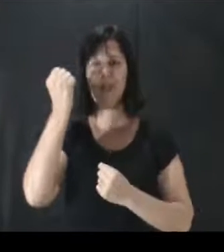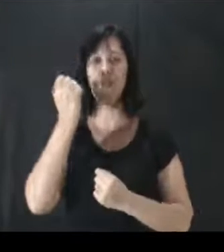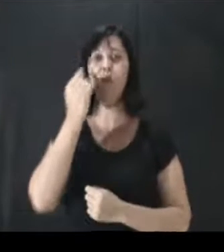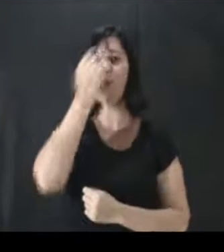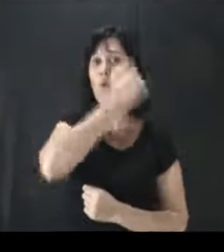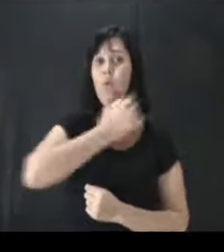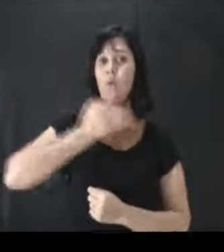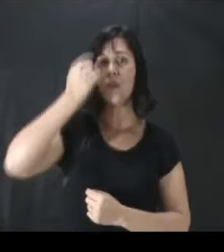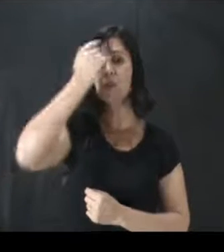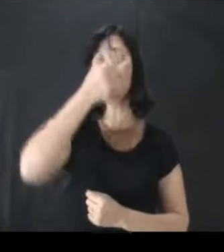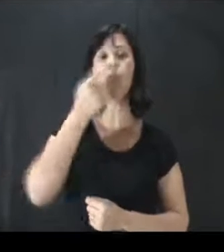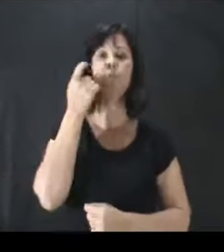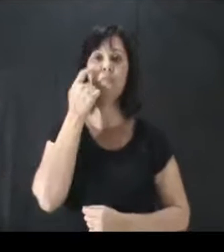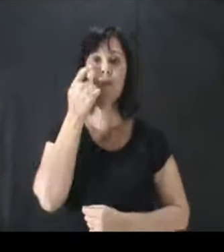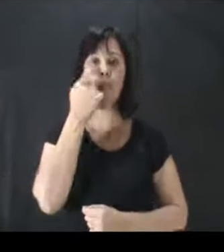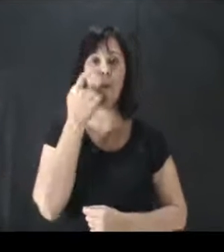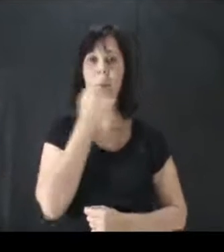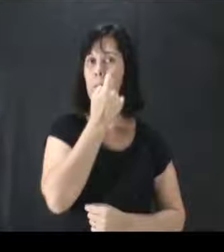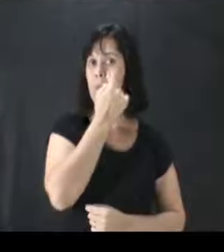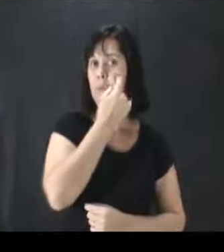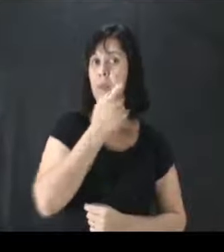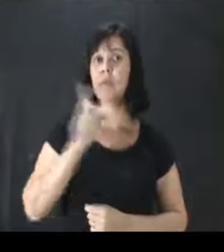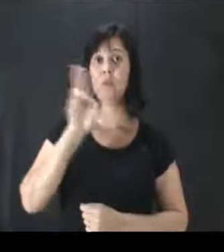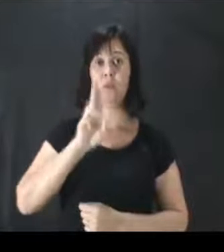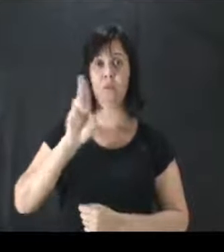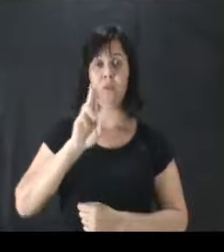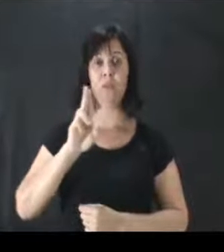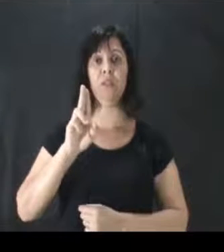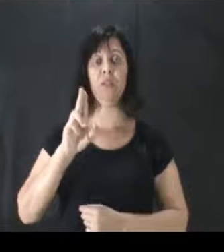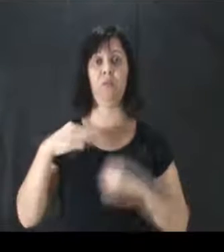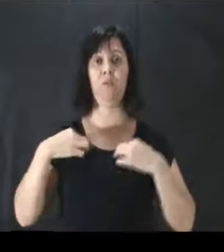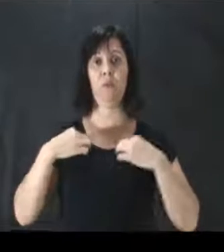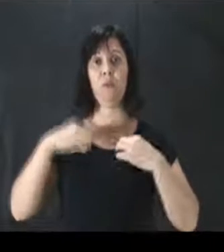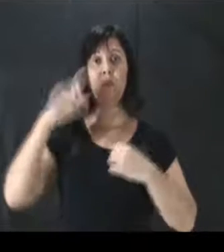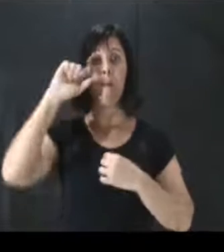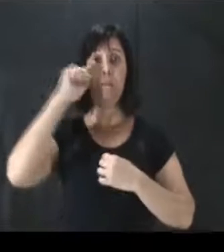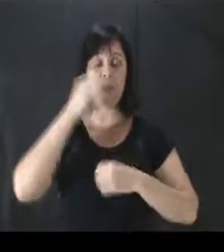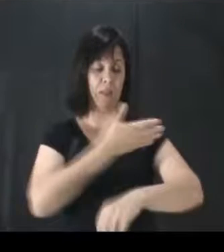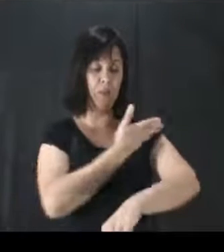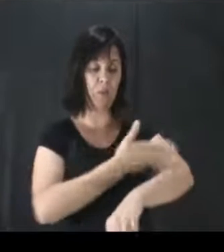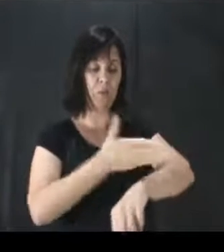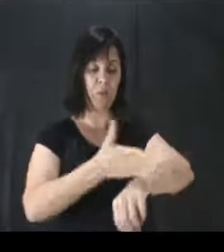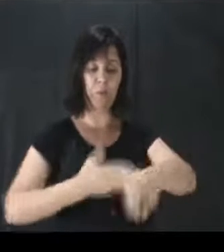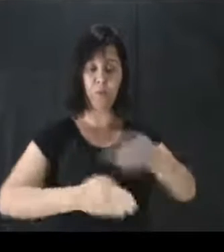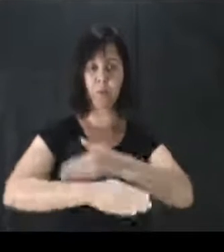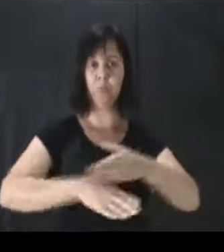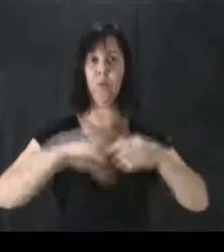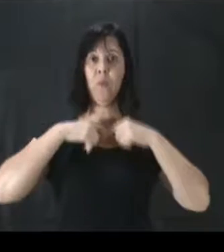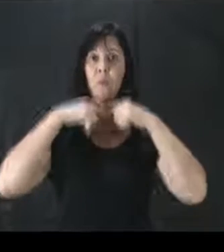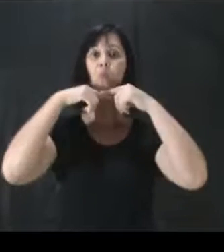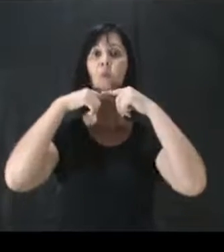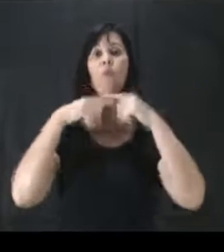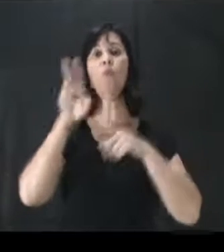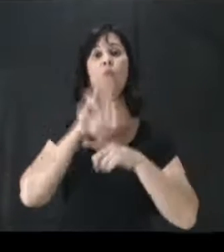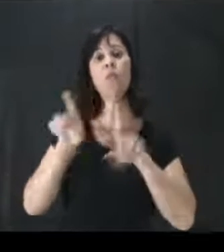a round face with freckles. I'm wearing a black long-sleeved turtleneck